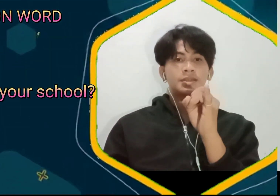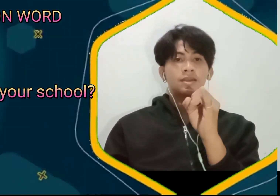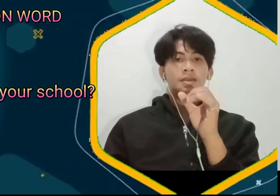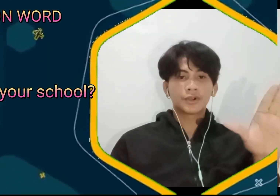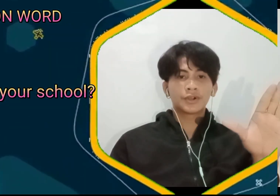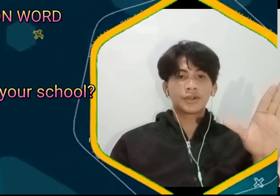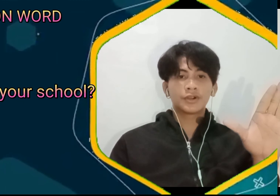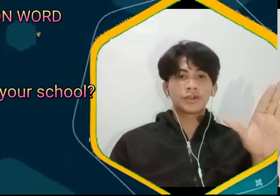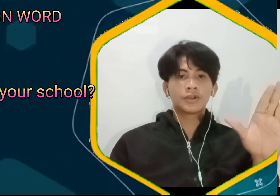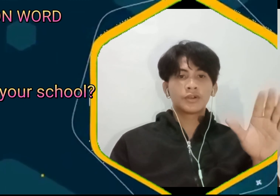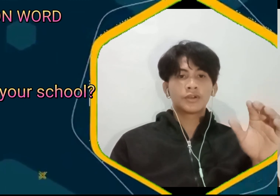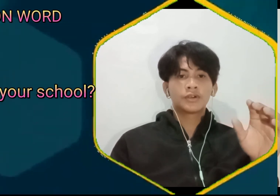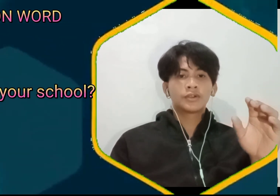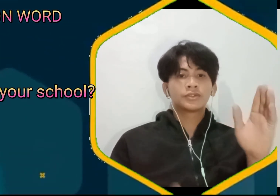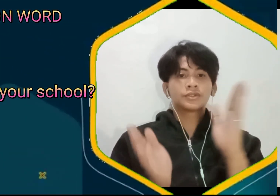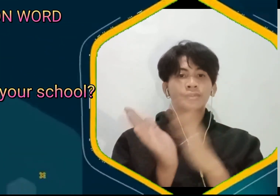is your